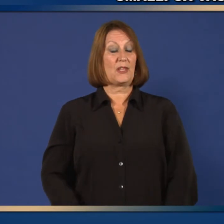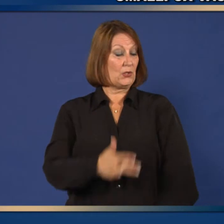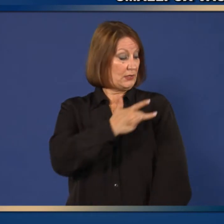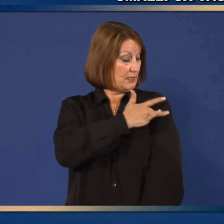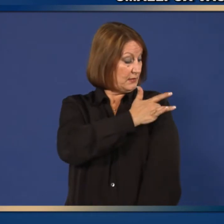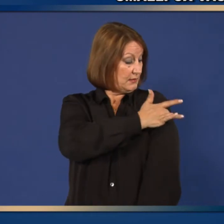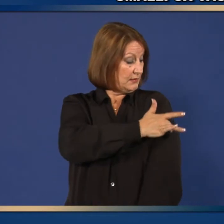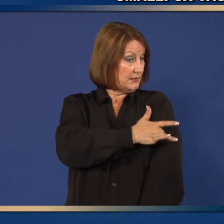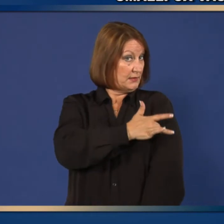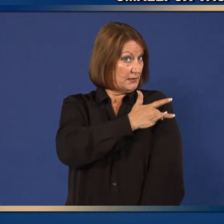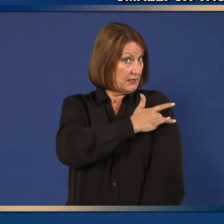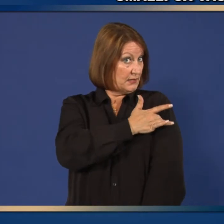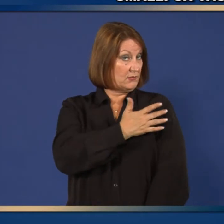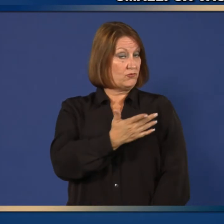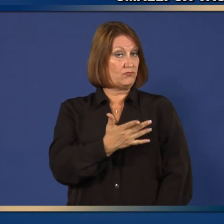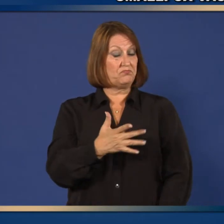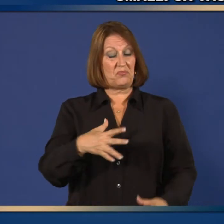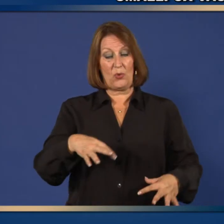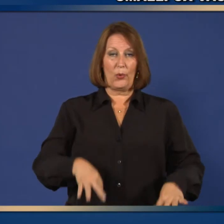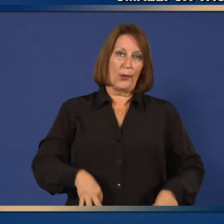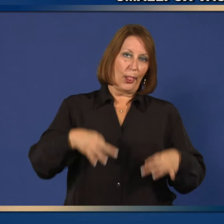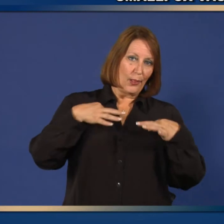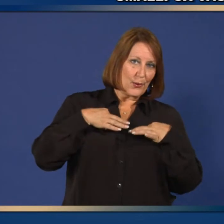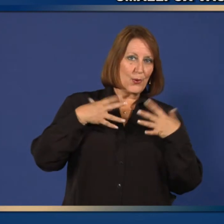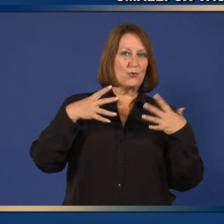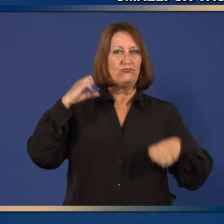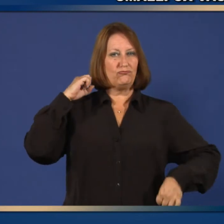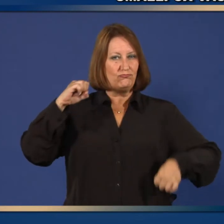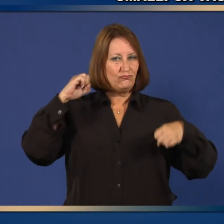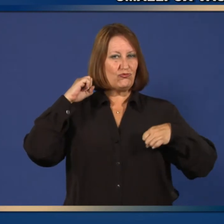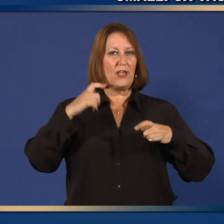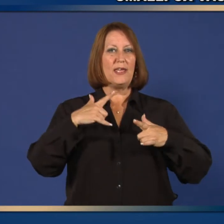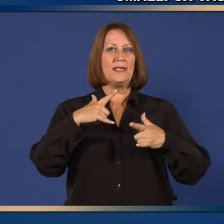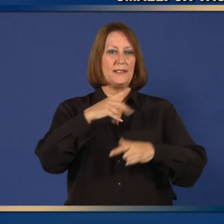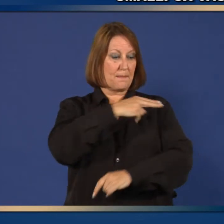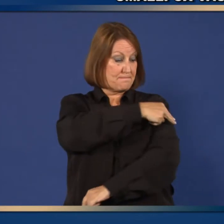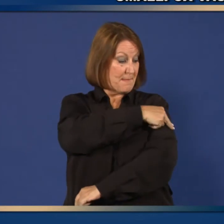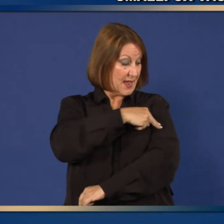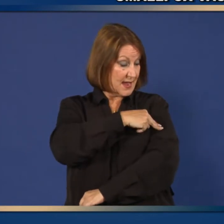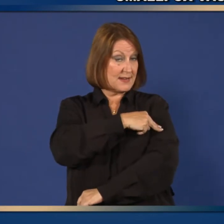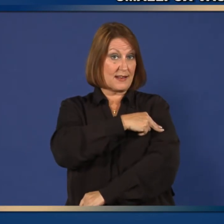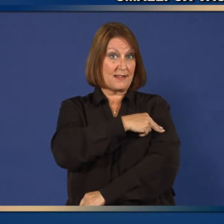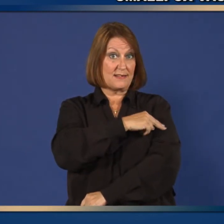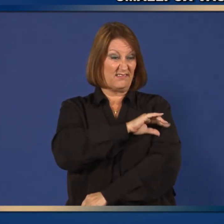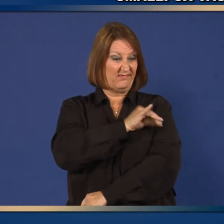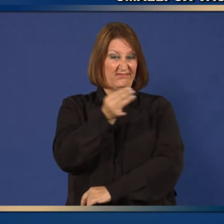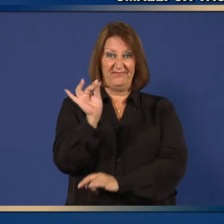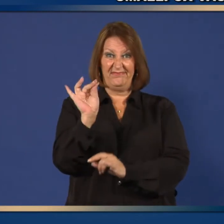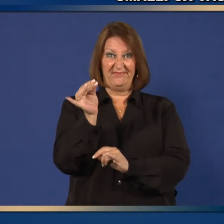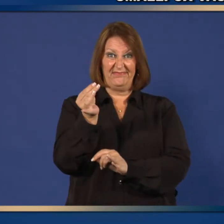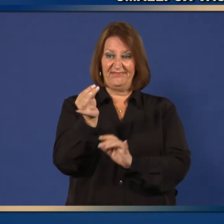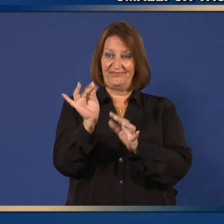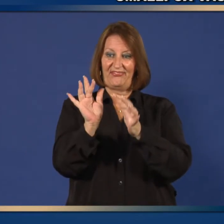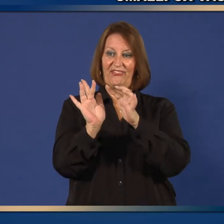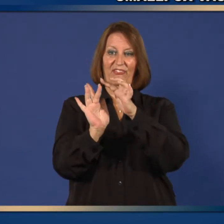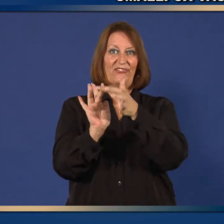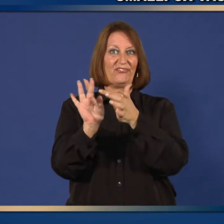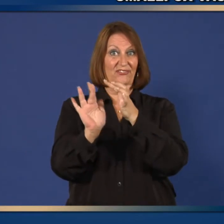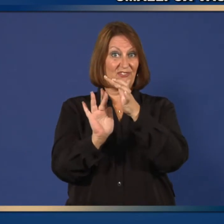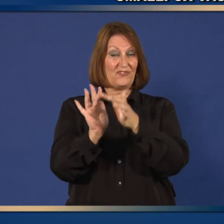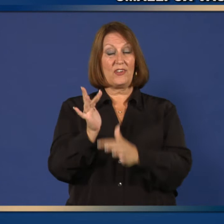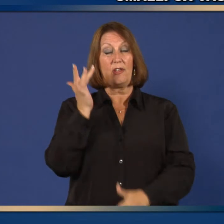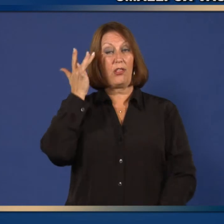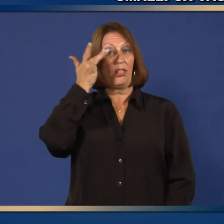Don't touch your eyes, any part of your body, or another person after changing